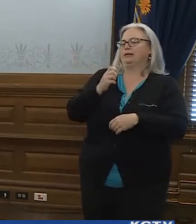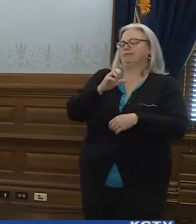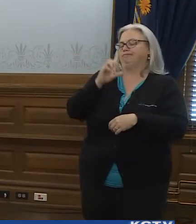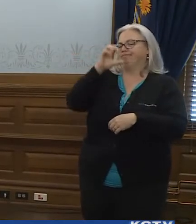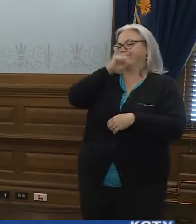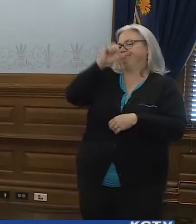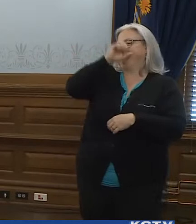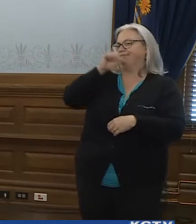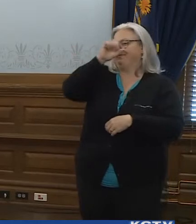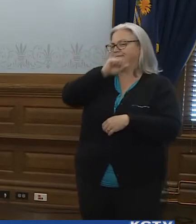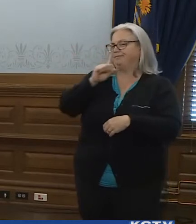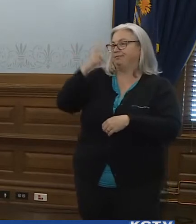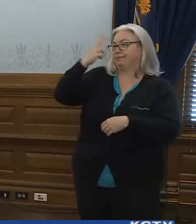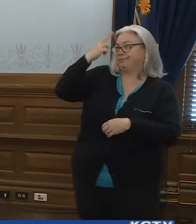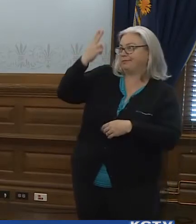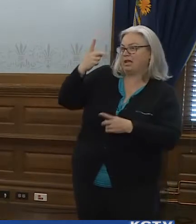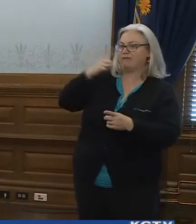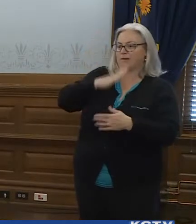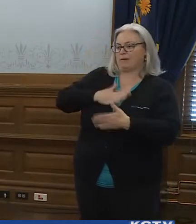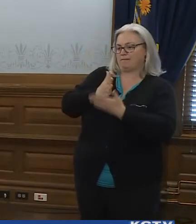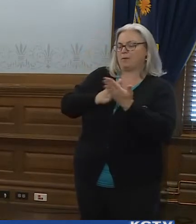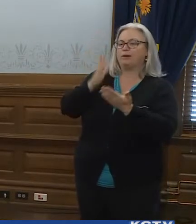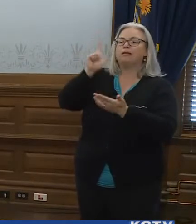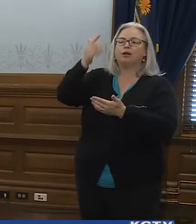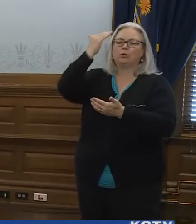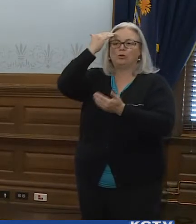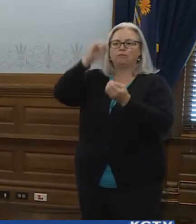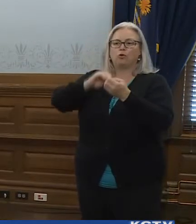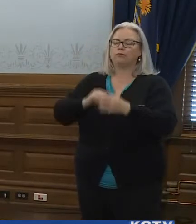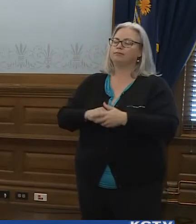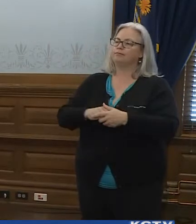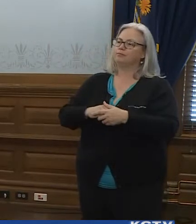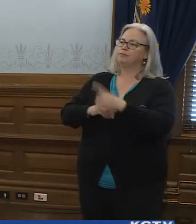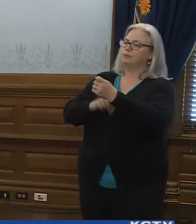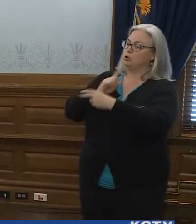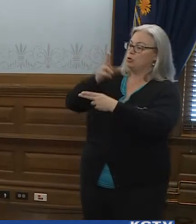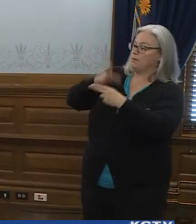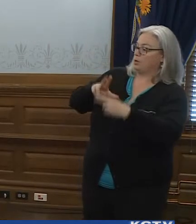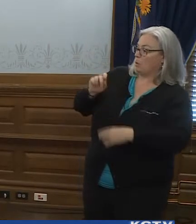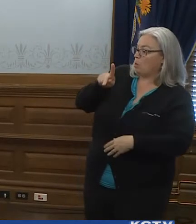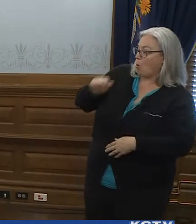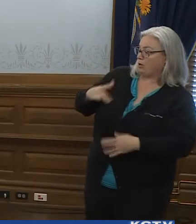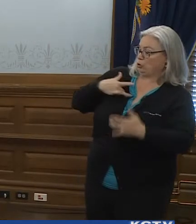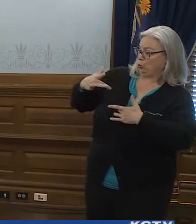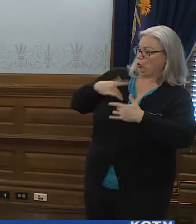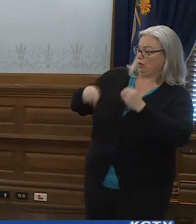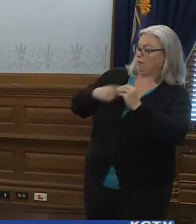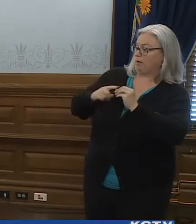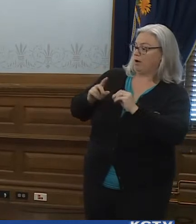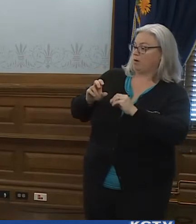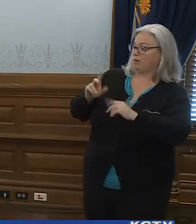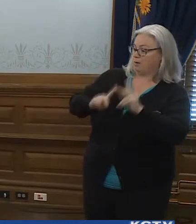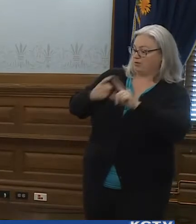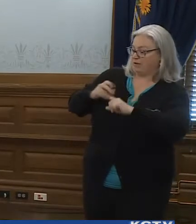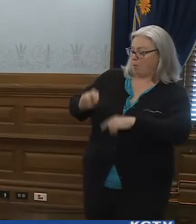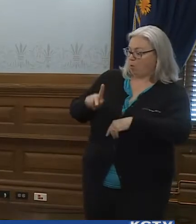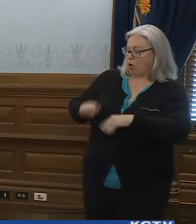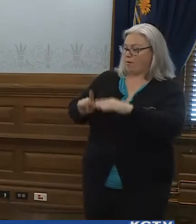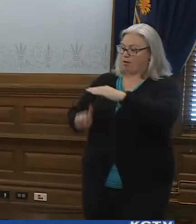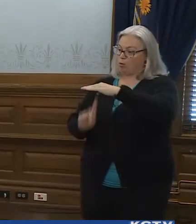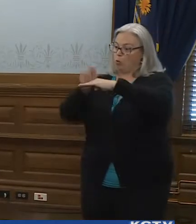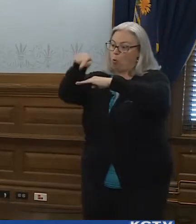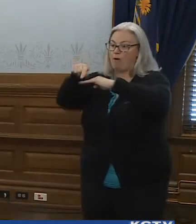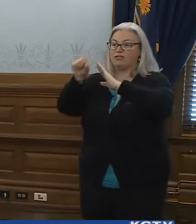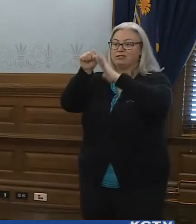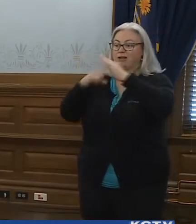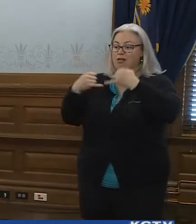point. We'll know more. Can you talk about Oklahoma? I mean, are you worried about people moving over the border, and what is a bad